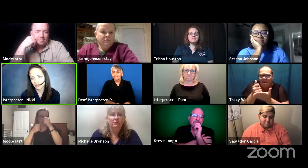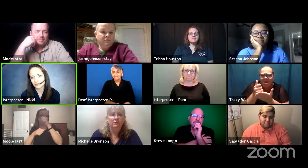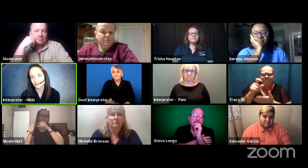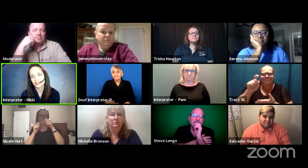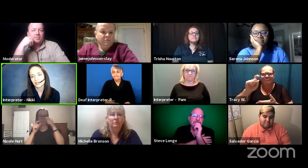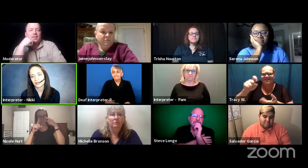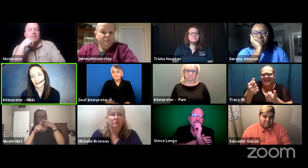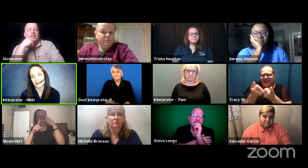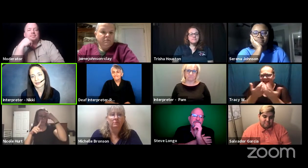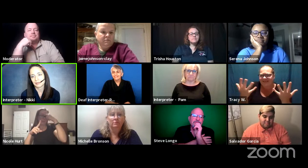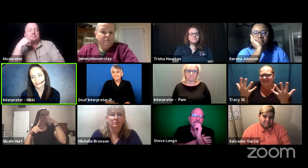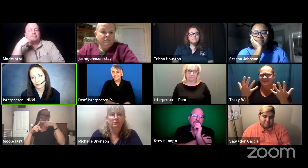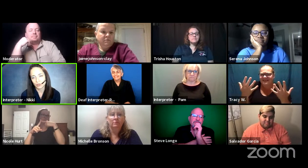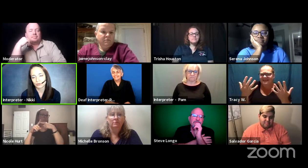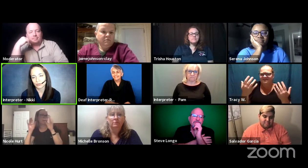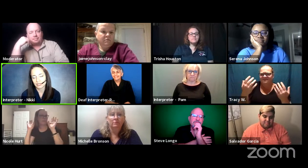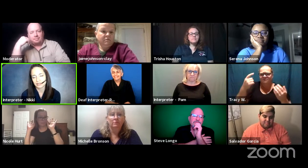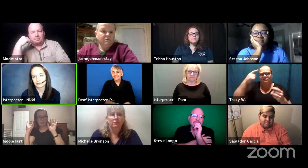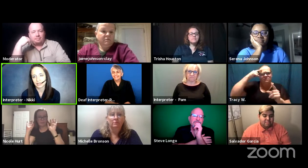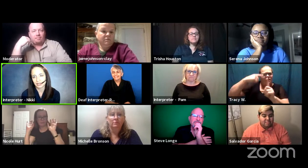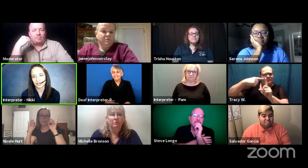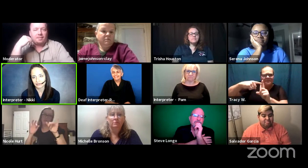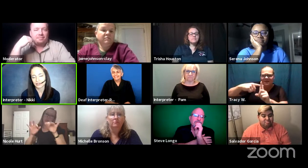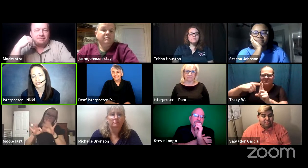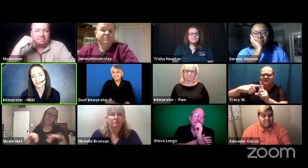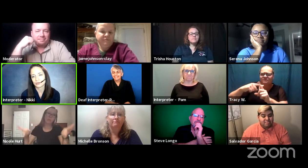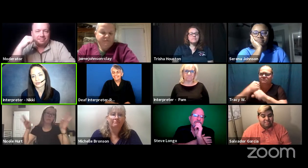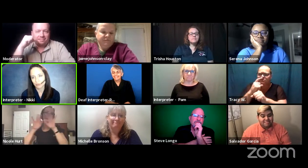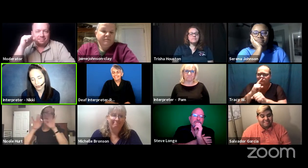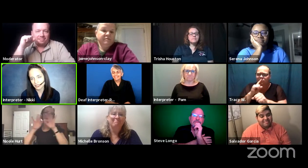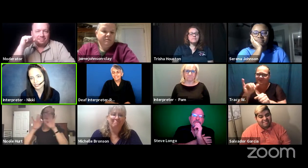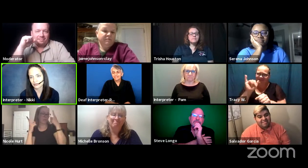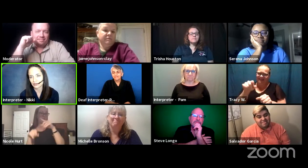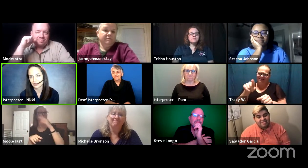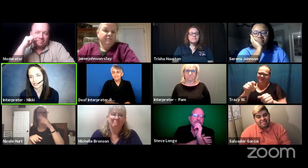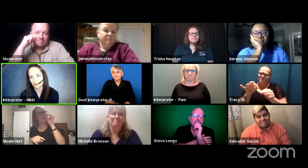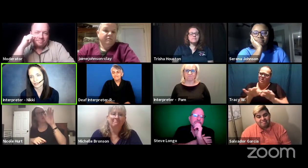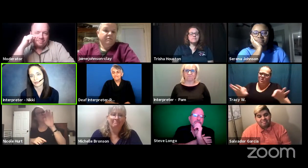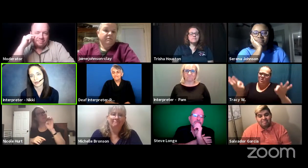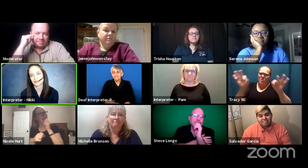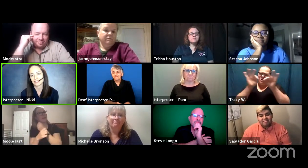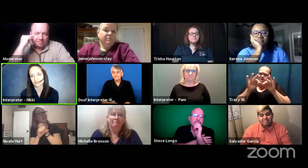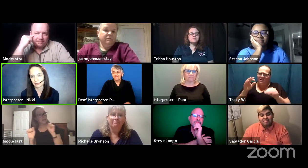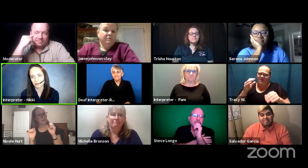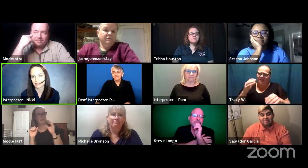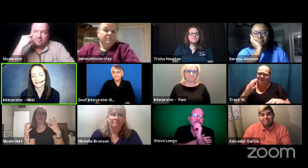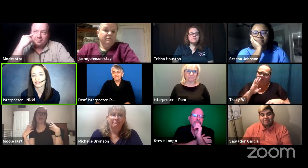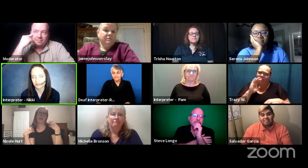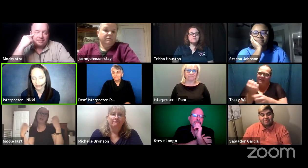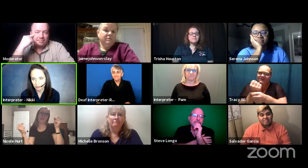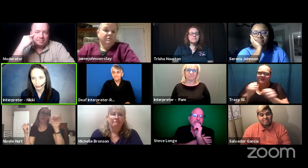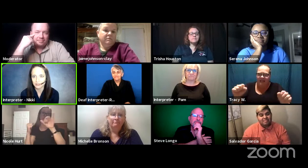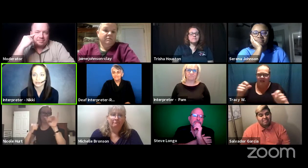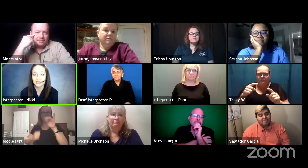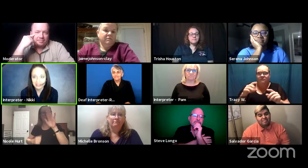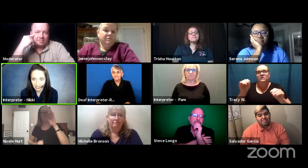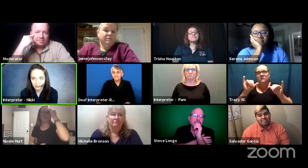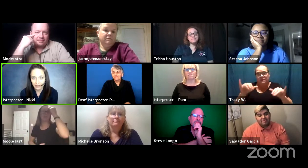loved. We really need to make an effort to support each other and keep each other positive. I believe that's very, very important. So be safe and